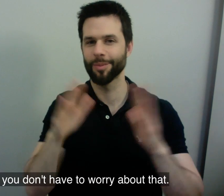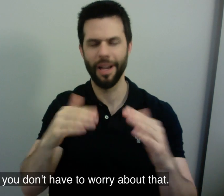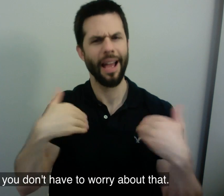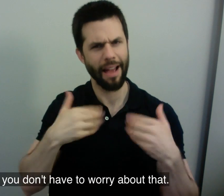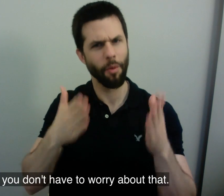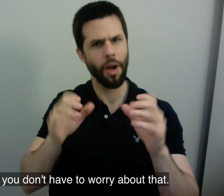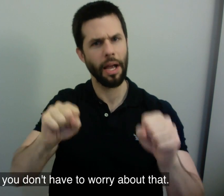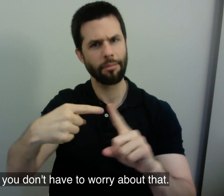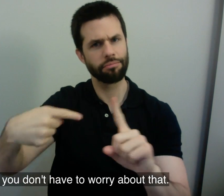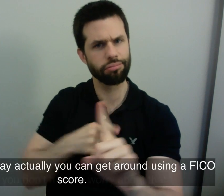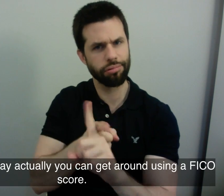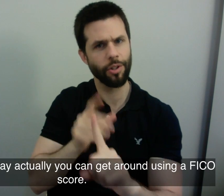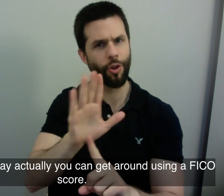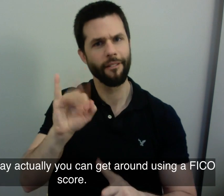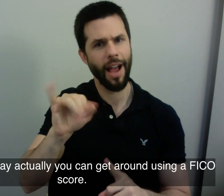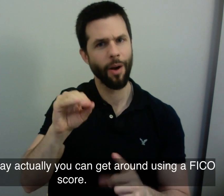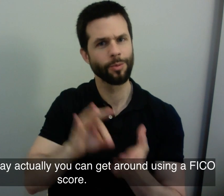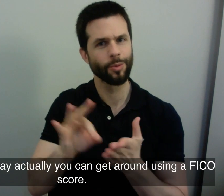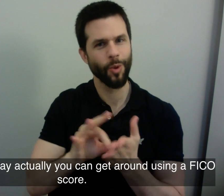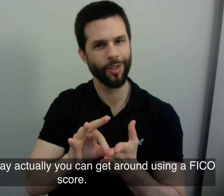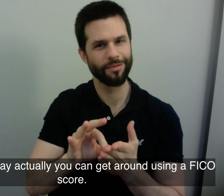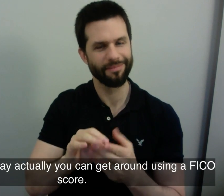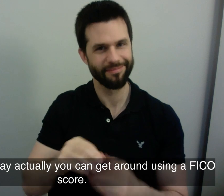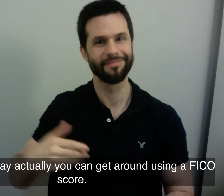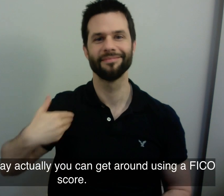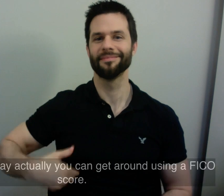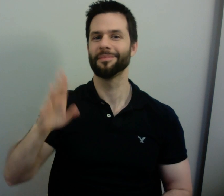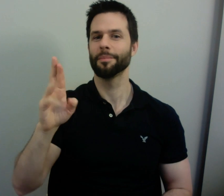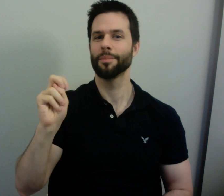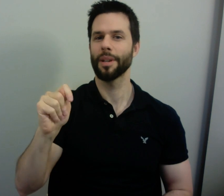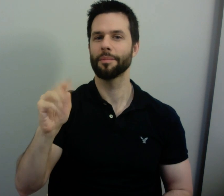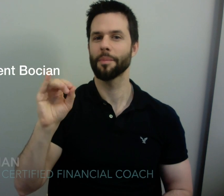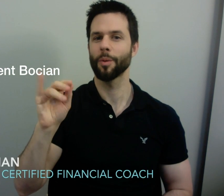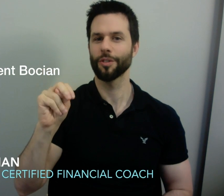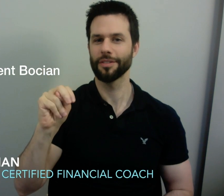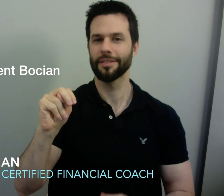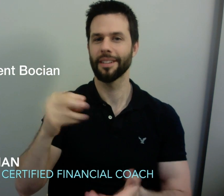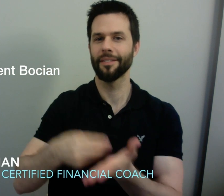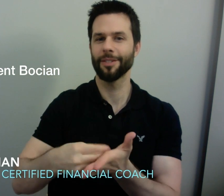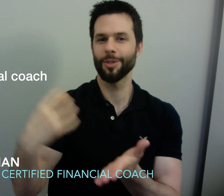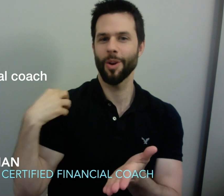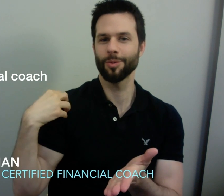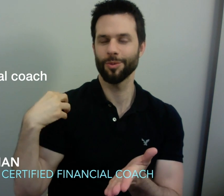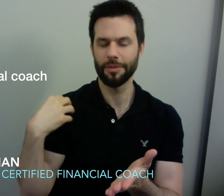Well, you don't have to worry about that. There's a way actually you can get around using a FICO score. Hello, I'm Brent Bocian. I'm a financial